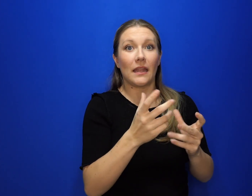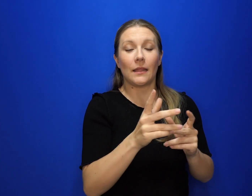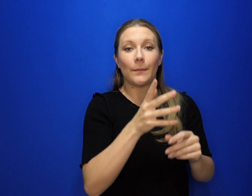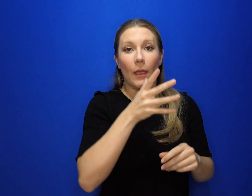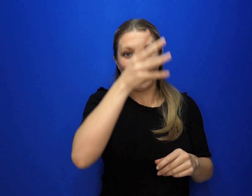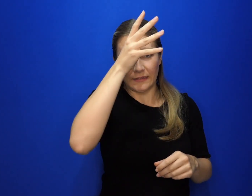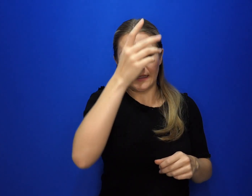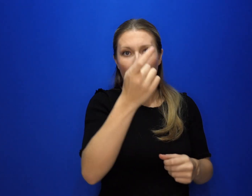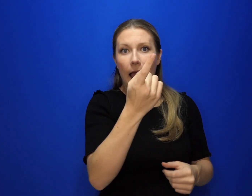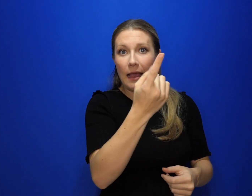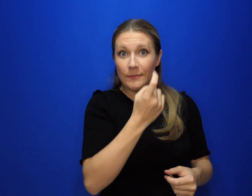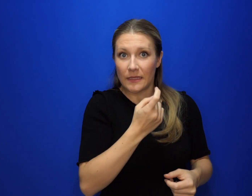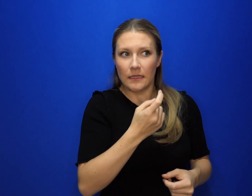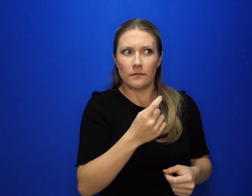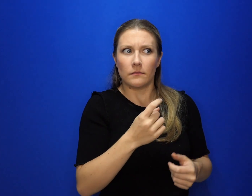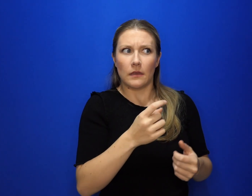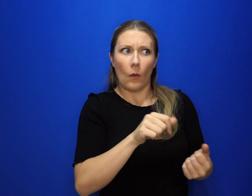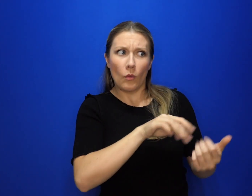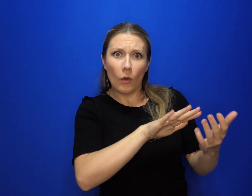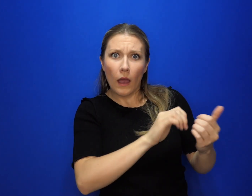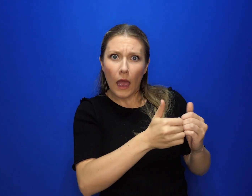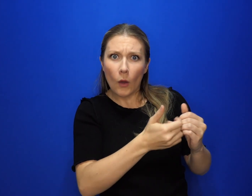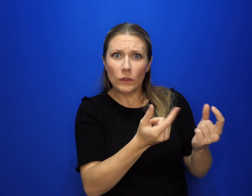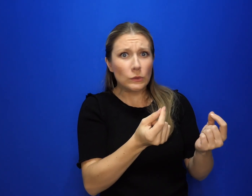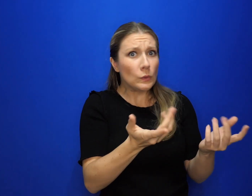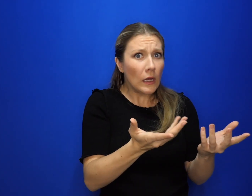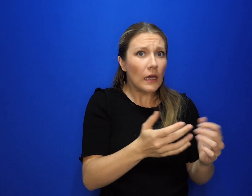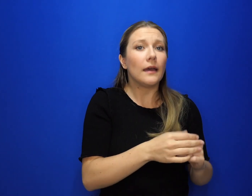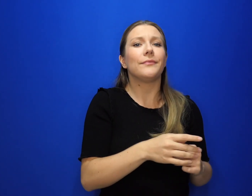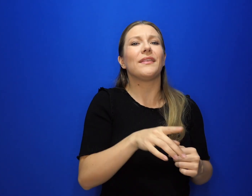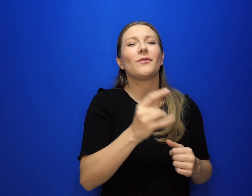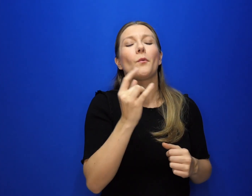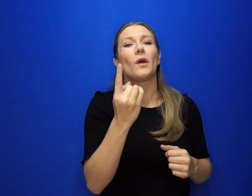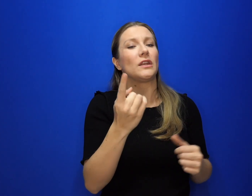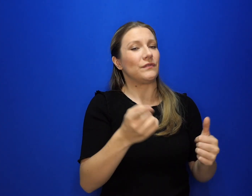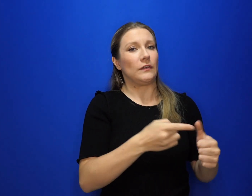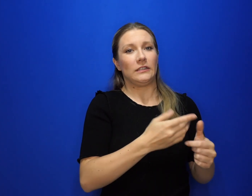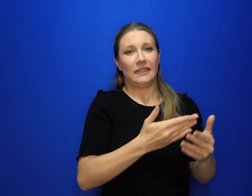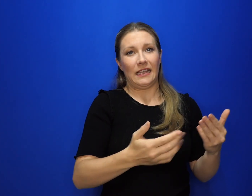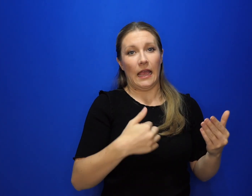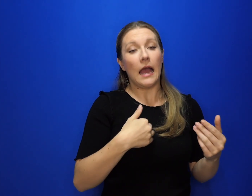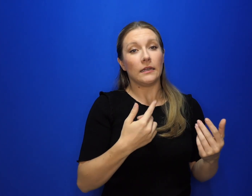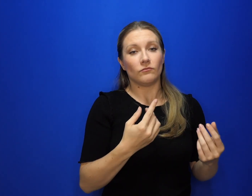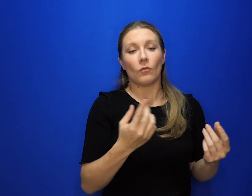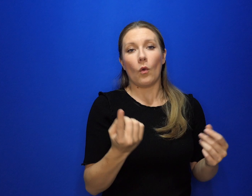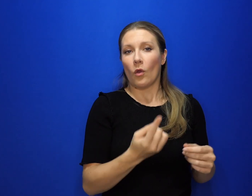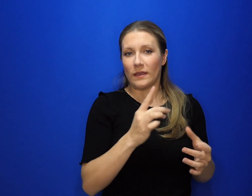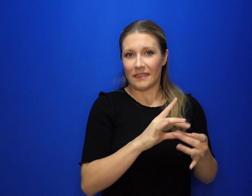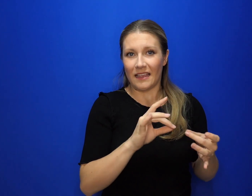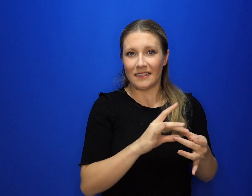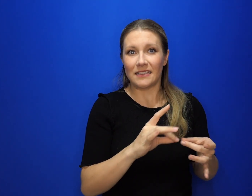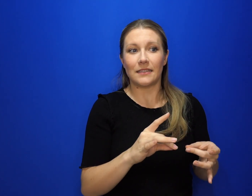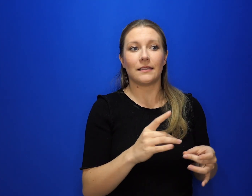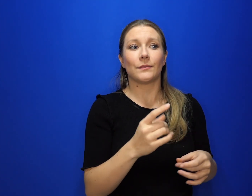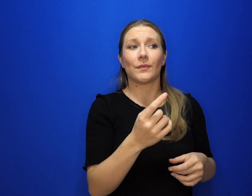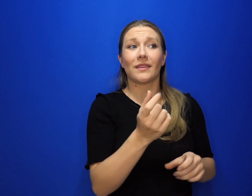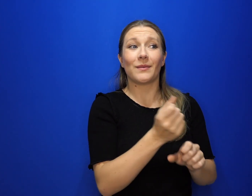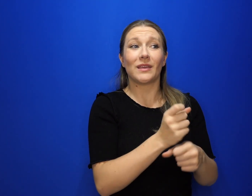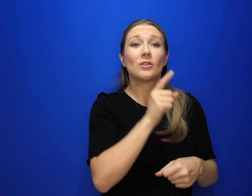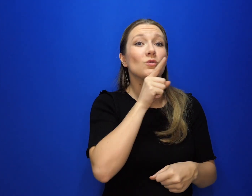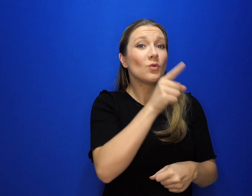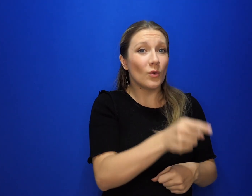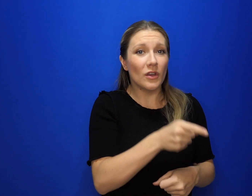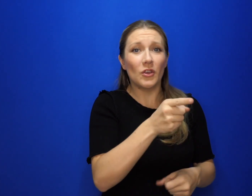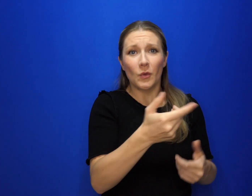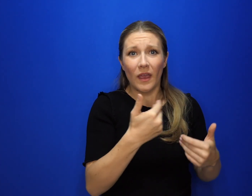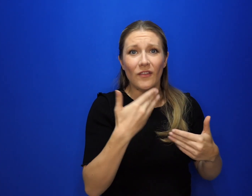parents ask me, how do we approach this? What do we do about it? And that's one of the first things is to make sure